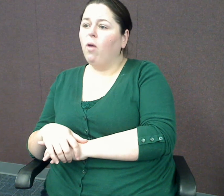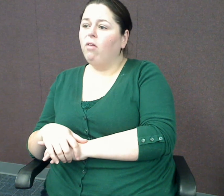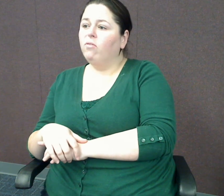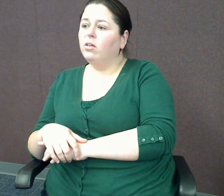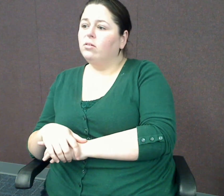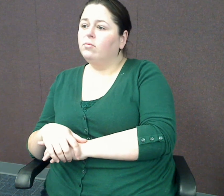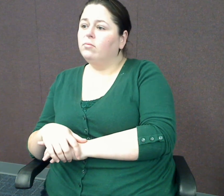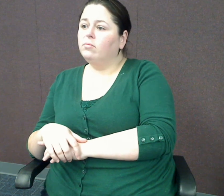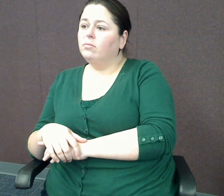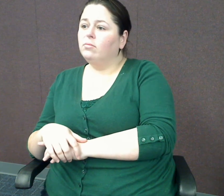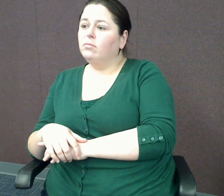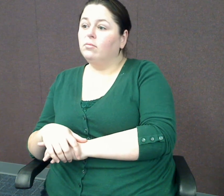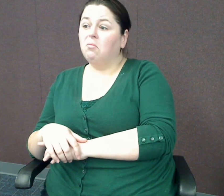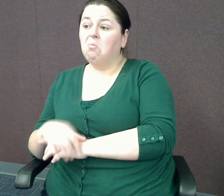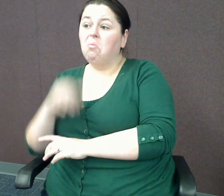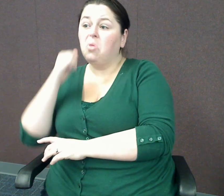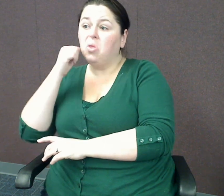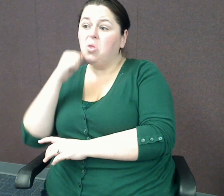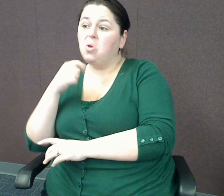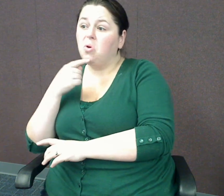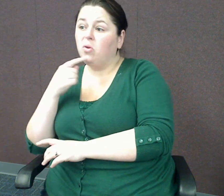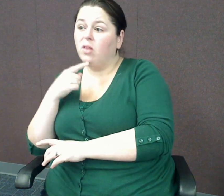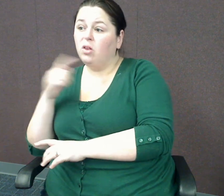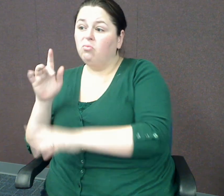Well, this girl said you touched her, just like you raped this other girl.